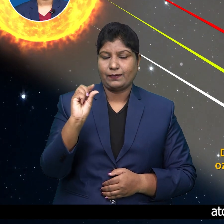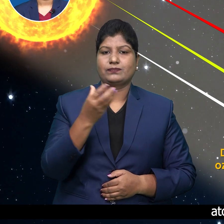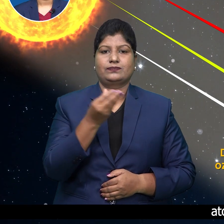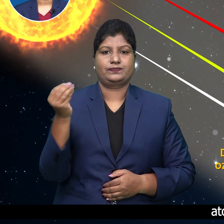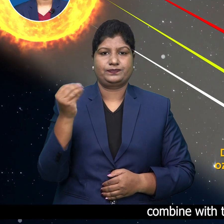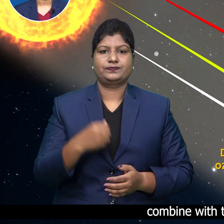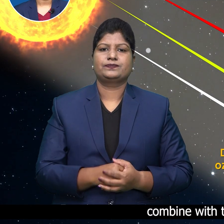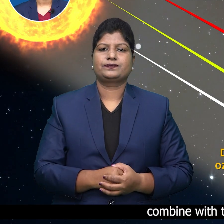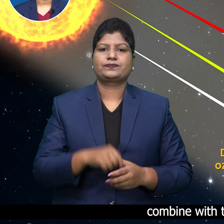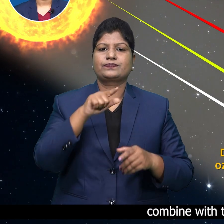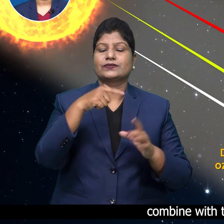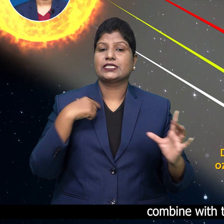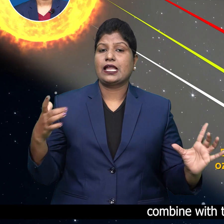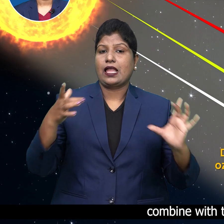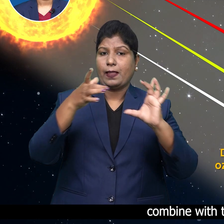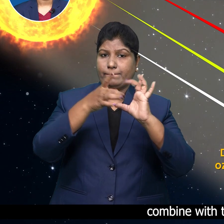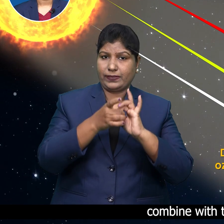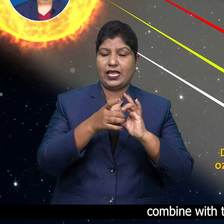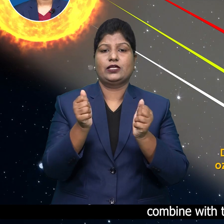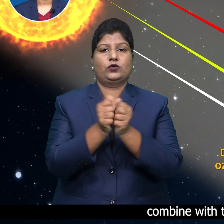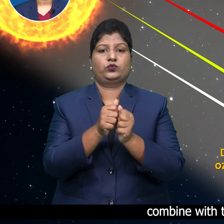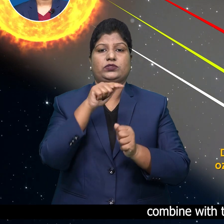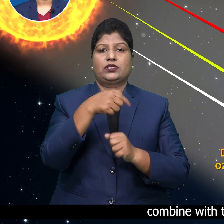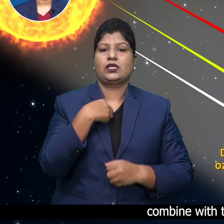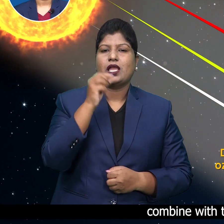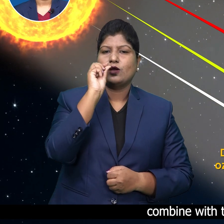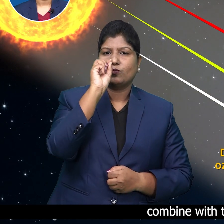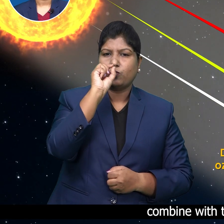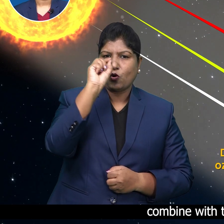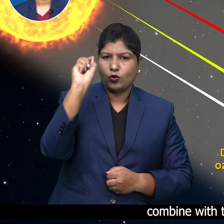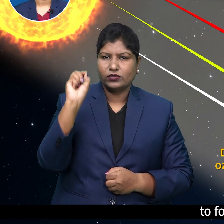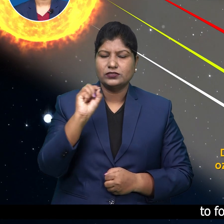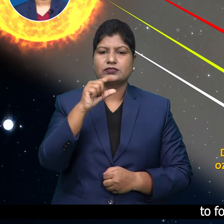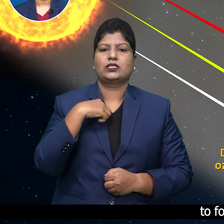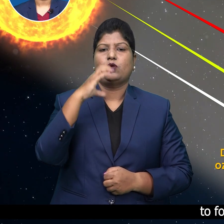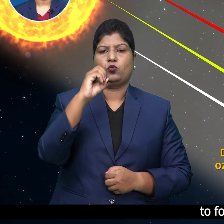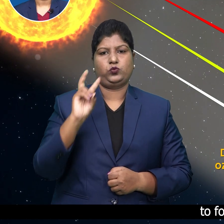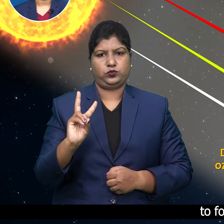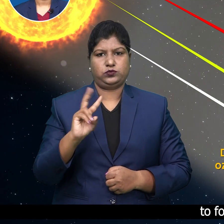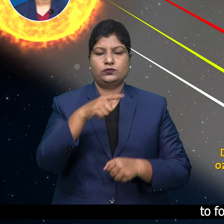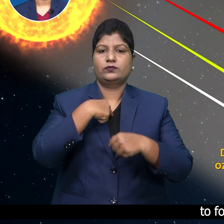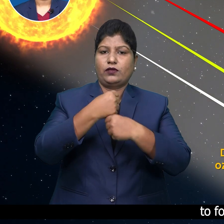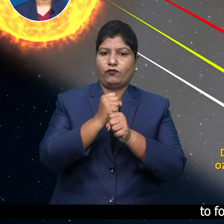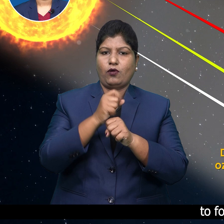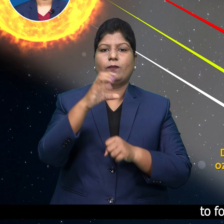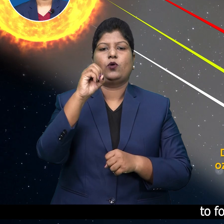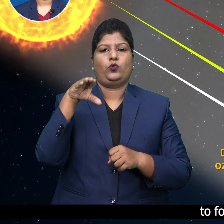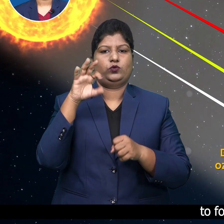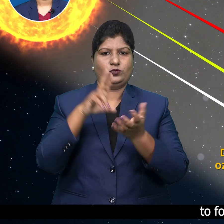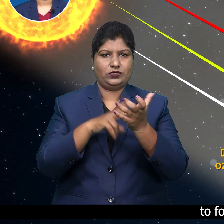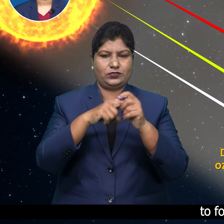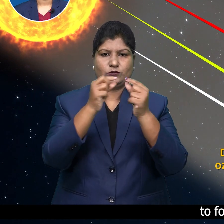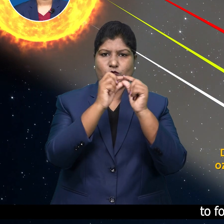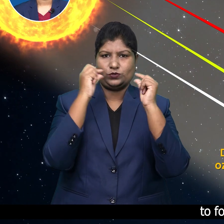and combines with the molecular oxygen to form ozone.